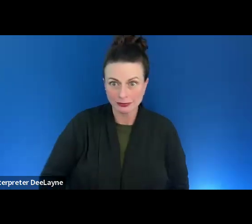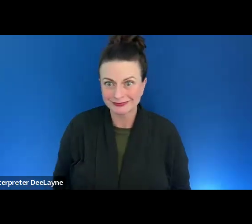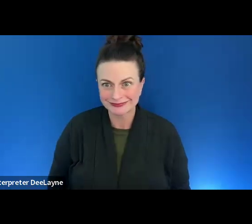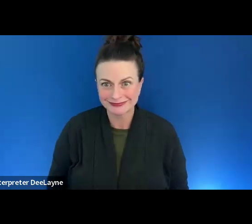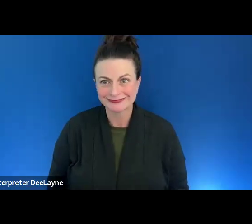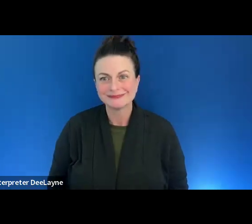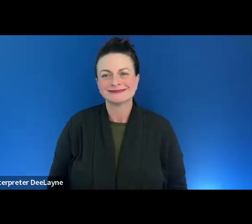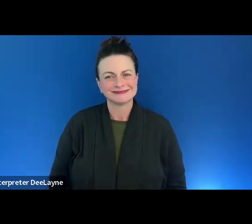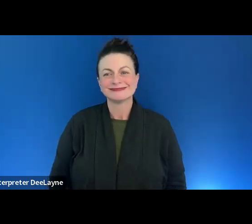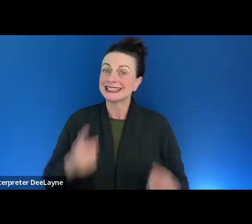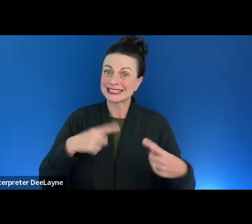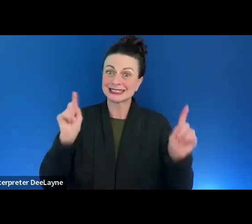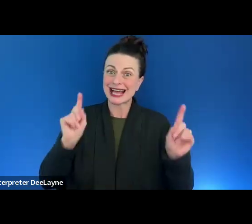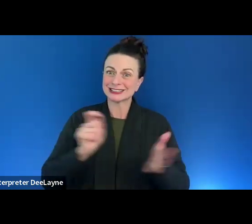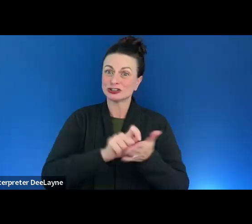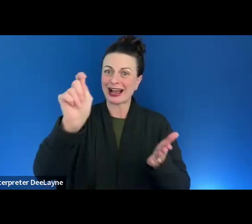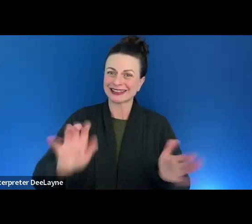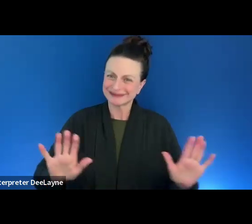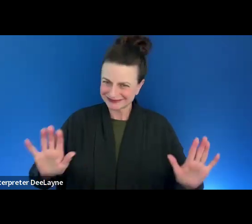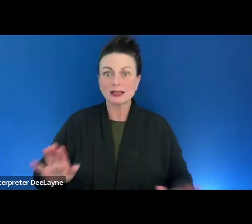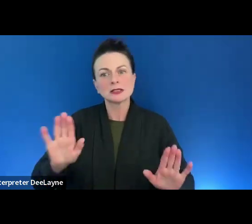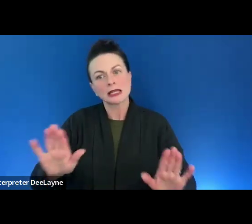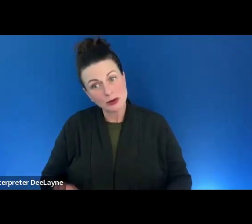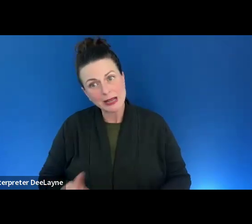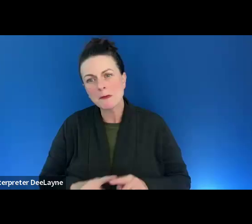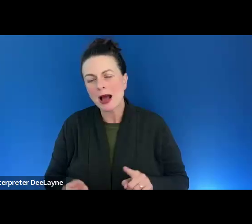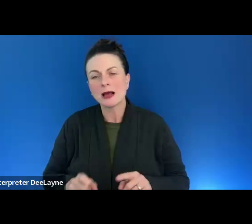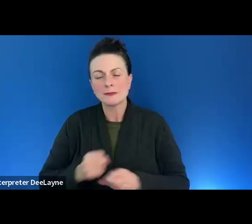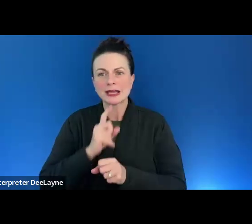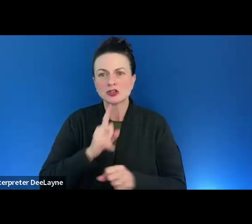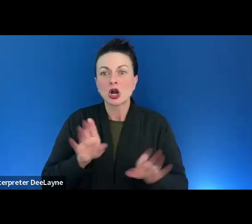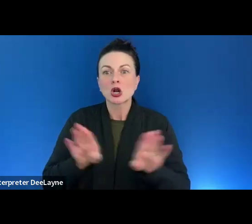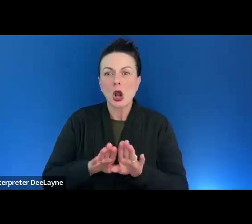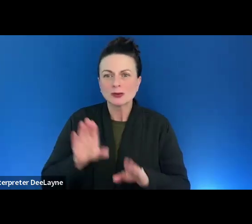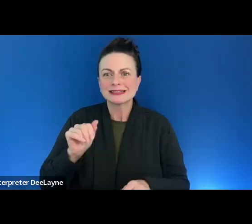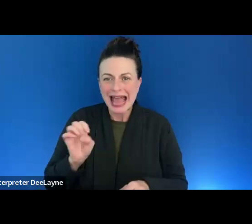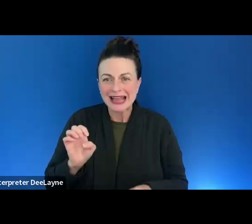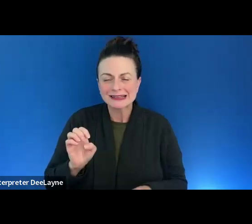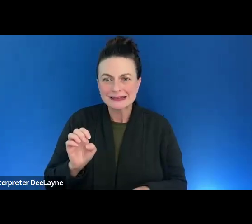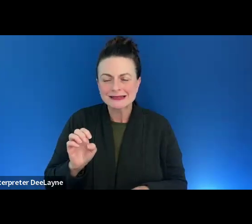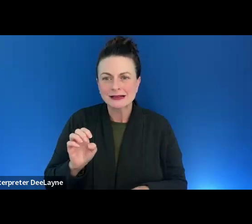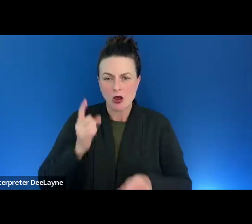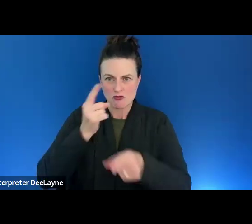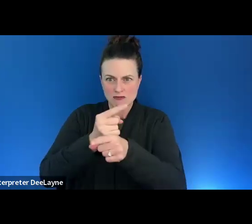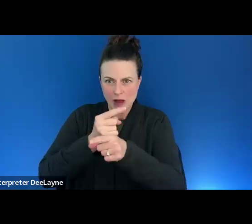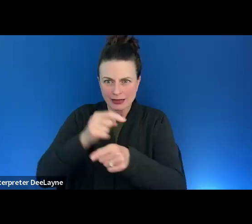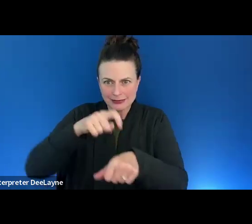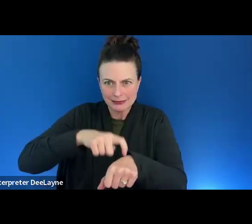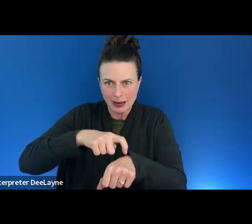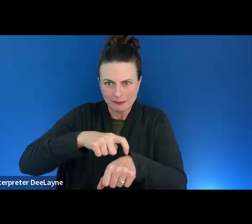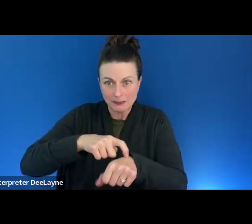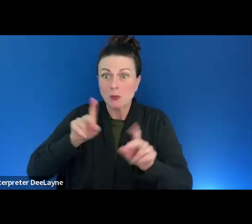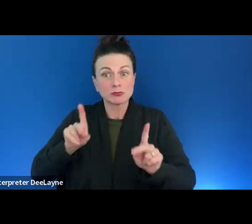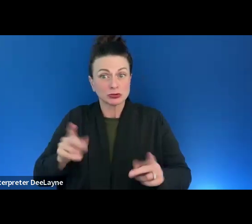case, and that's like a success for them, which is great. But we want to make sure that we're closing these cases when the person has been